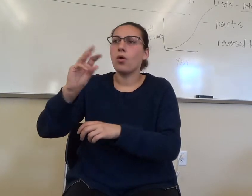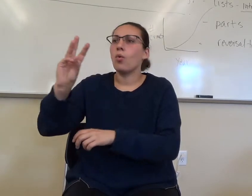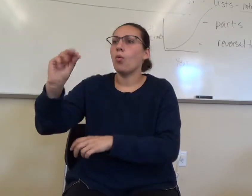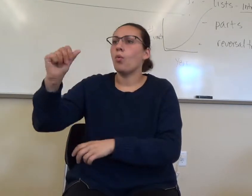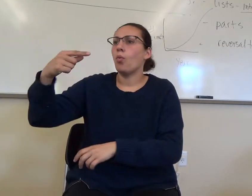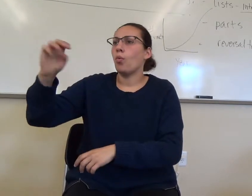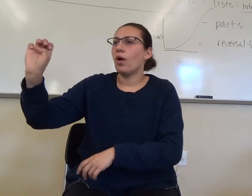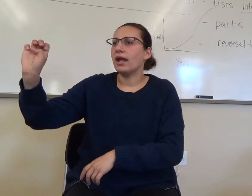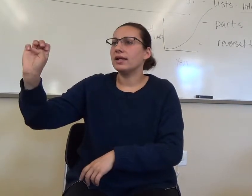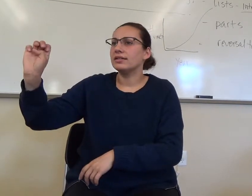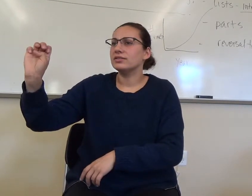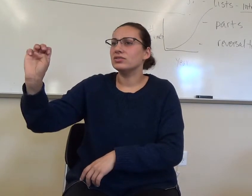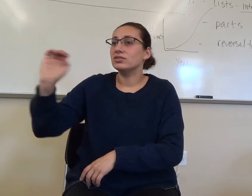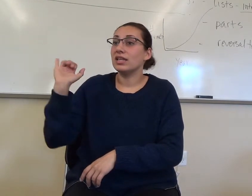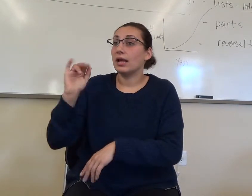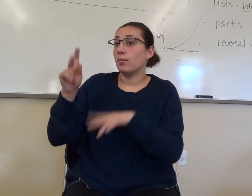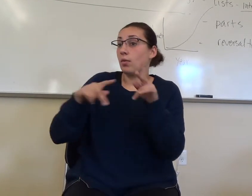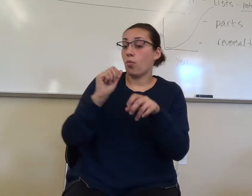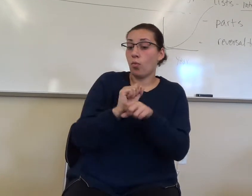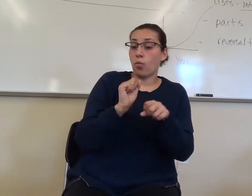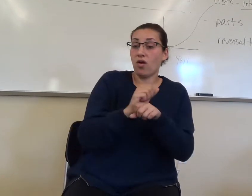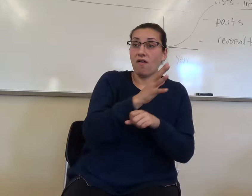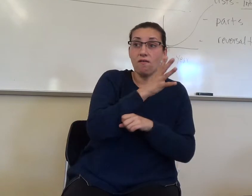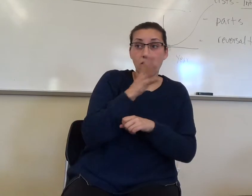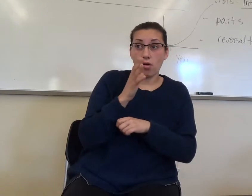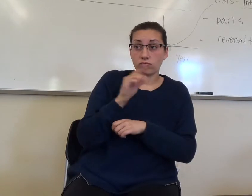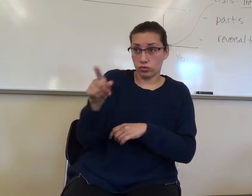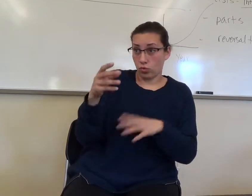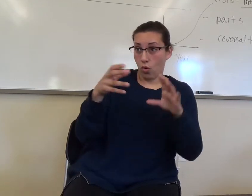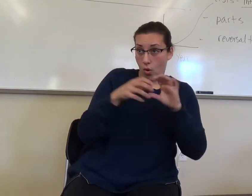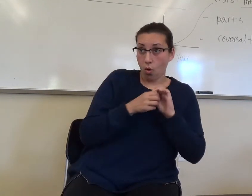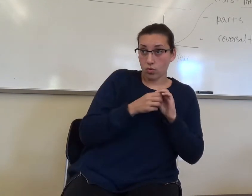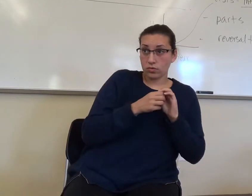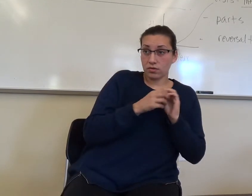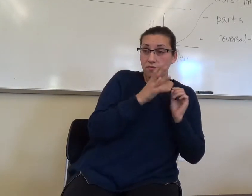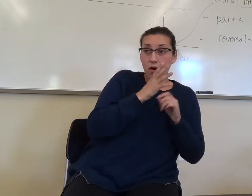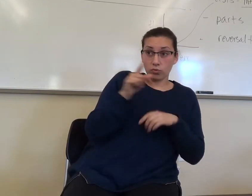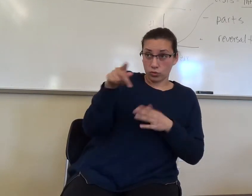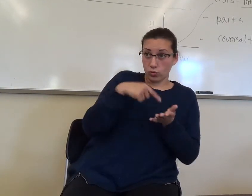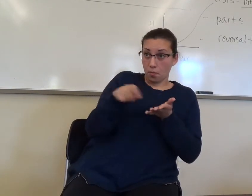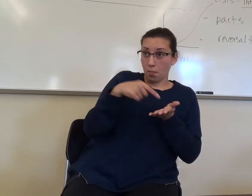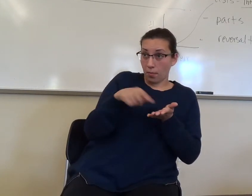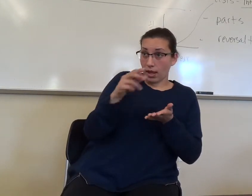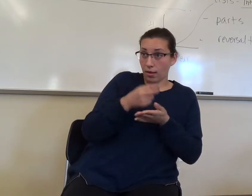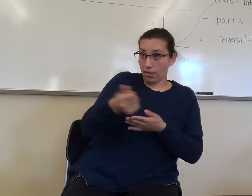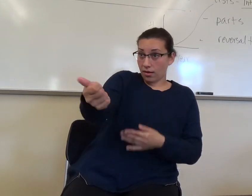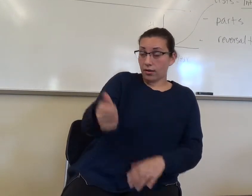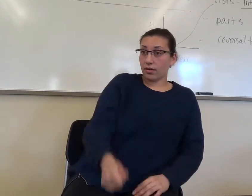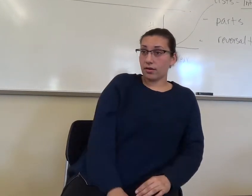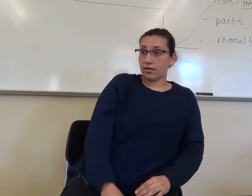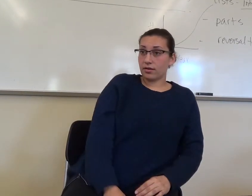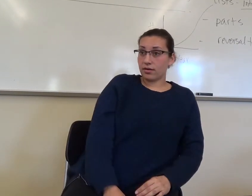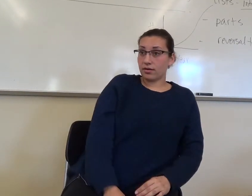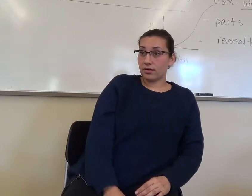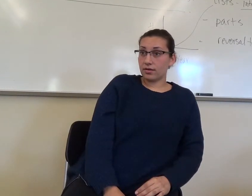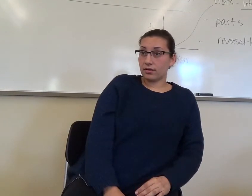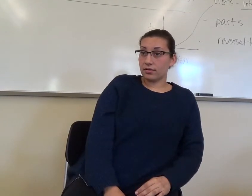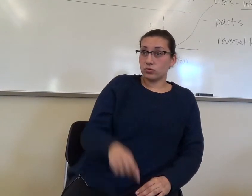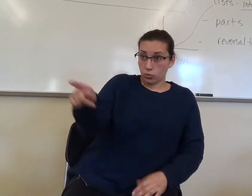who are working on farms, if you owned your farm, did you get paid a wage? Did you get paid by the hour if you own a